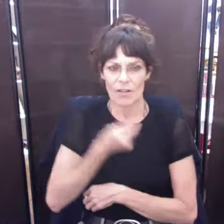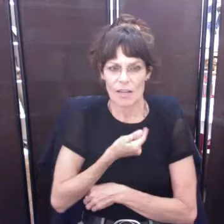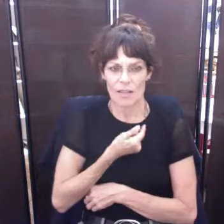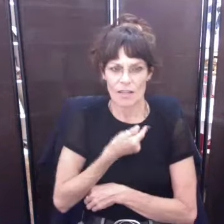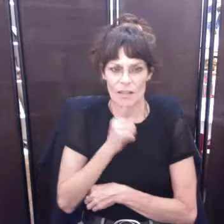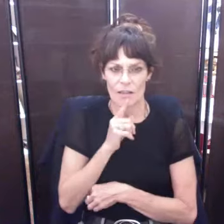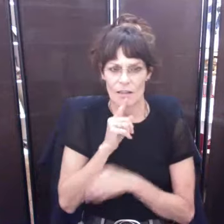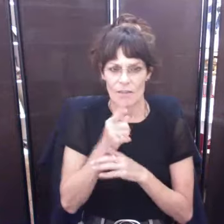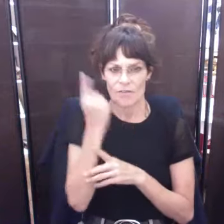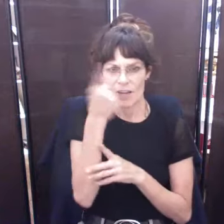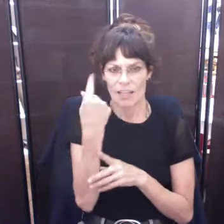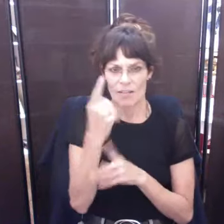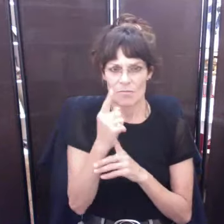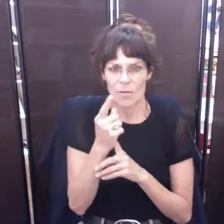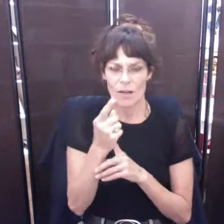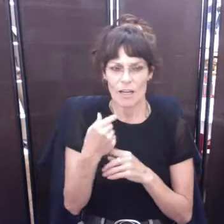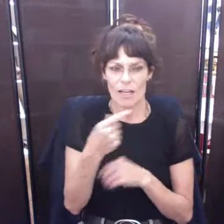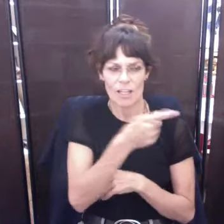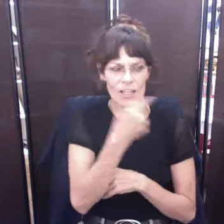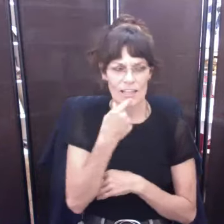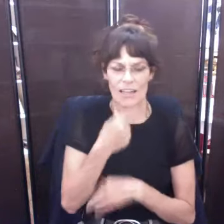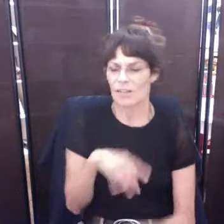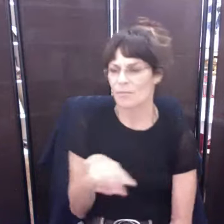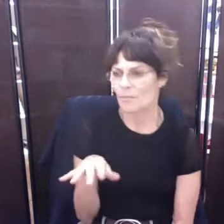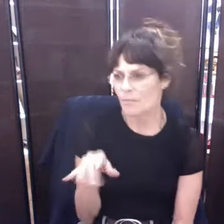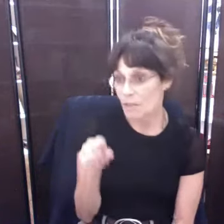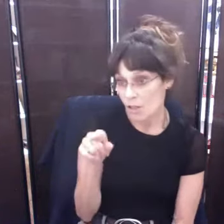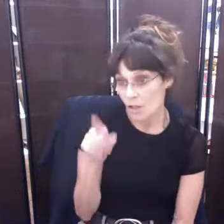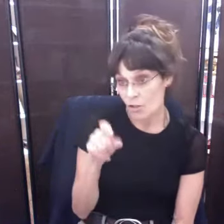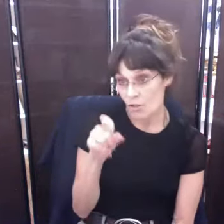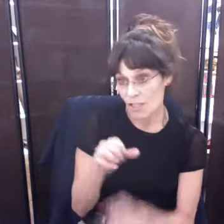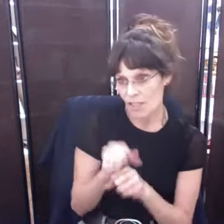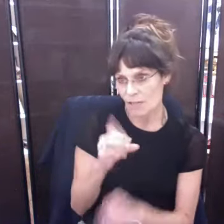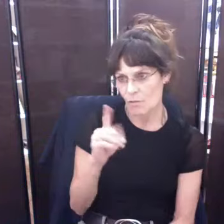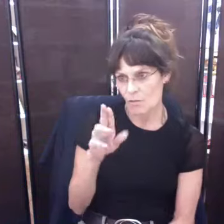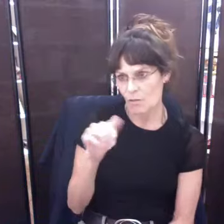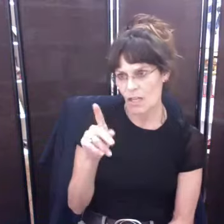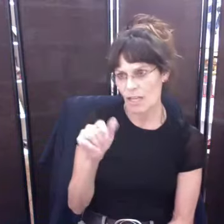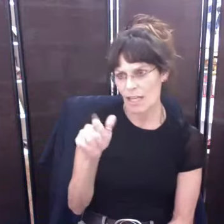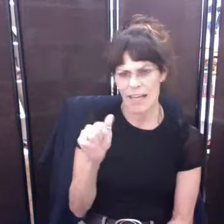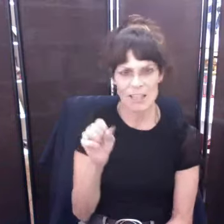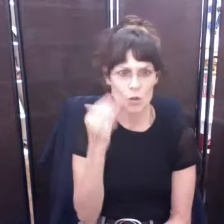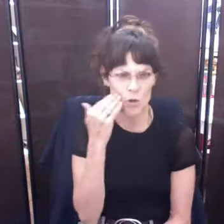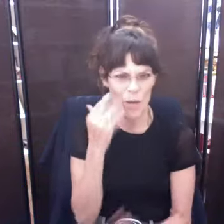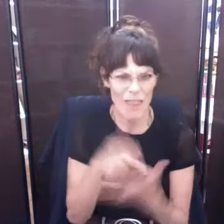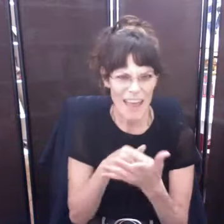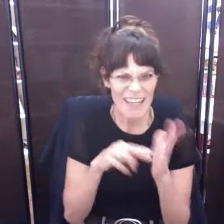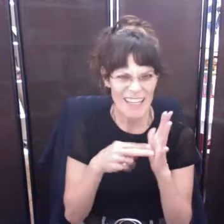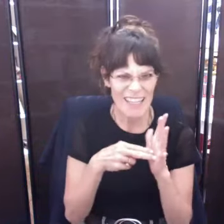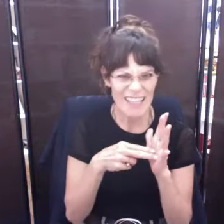moment. She says to me, you should get some Ducalax. Do you know what Ducalax is? It's a pooper pill. I